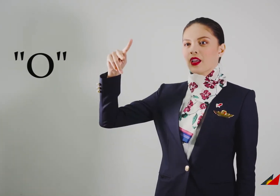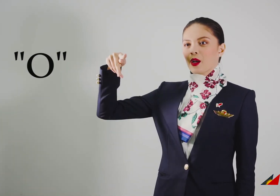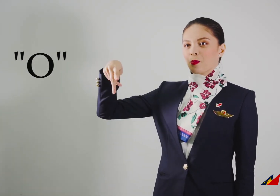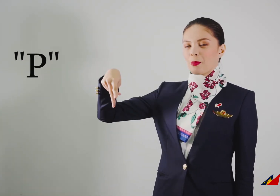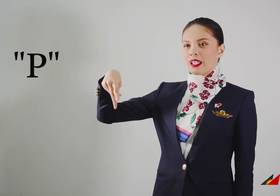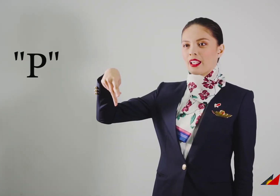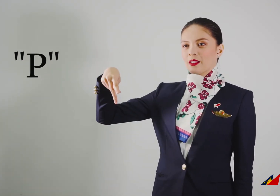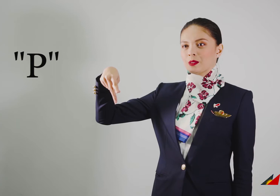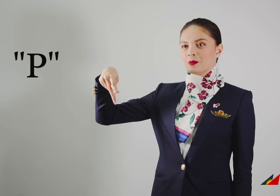P,